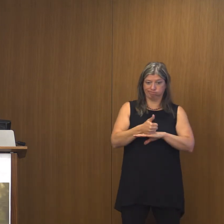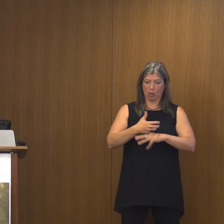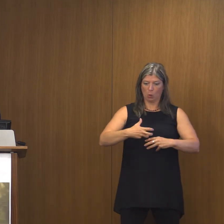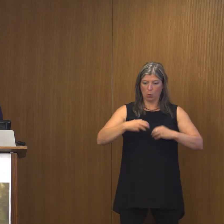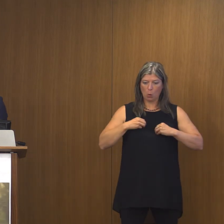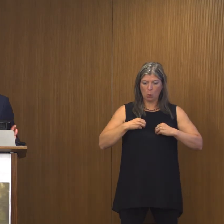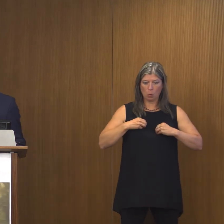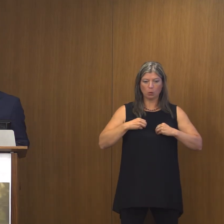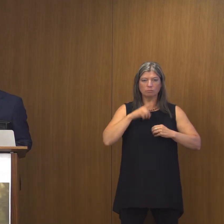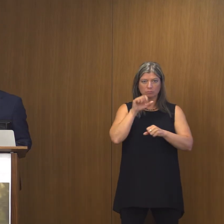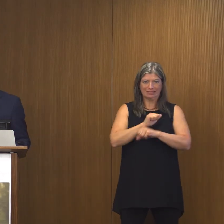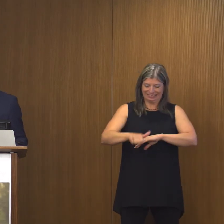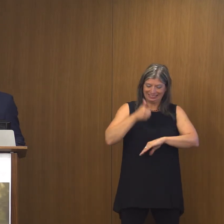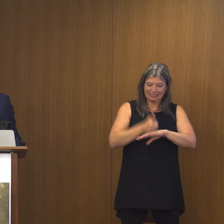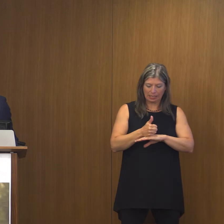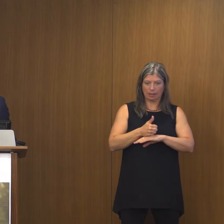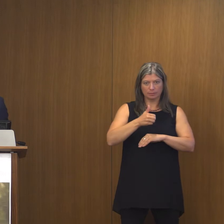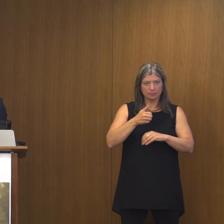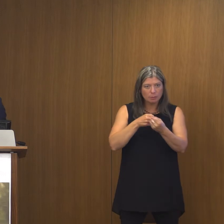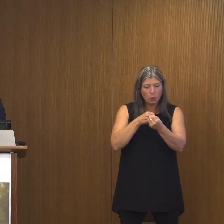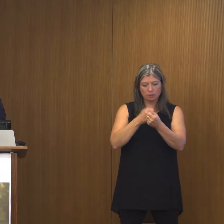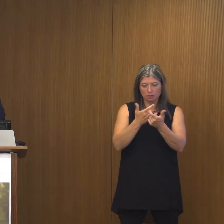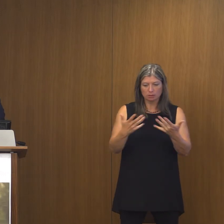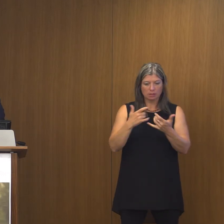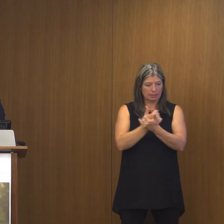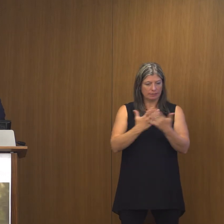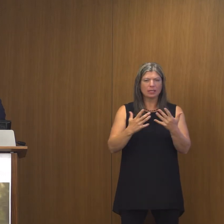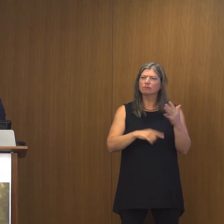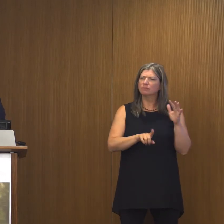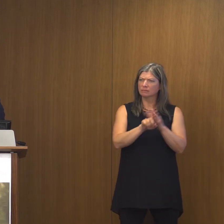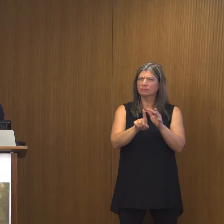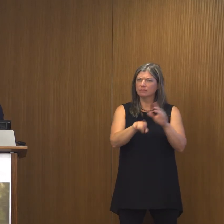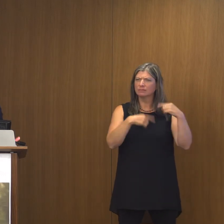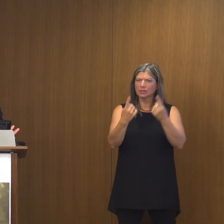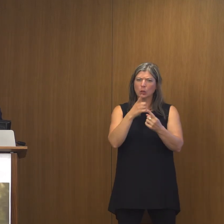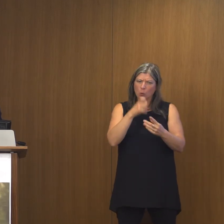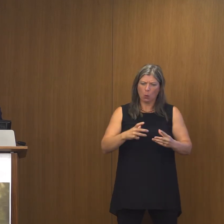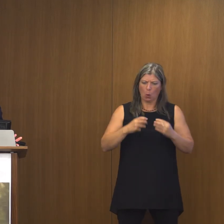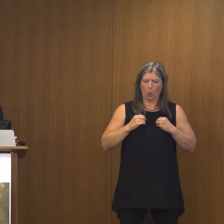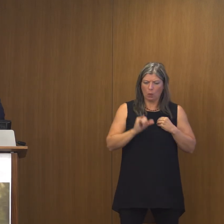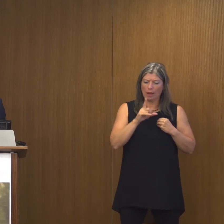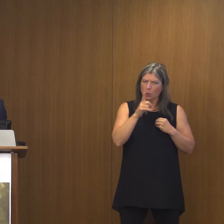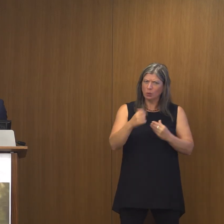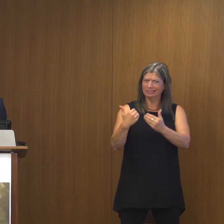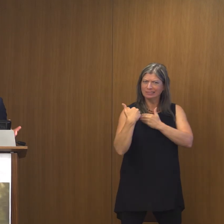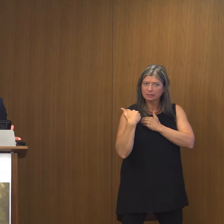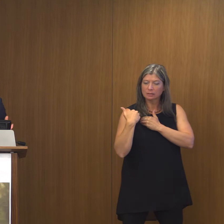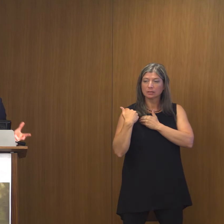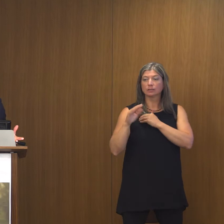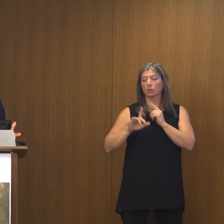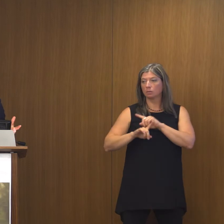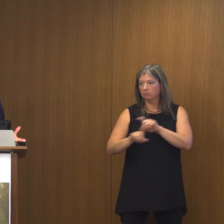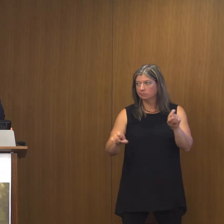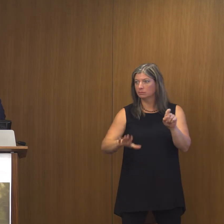with disabilities. So this is a topic that has come up within this conference a few times already. So again, we asked organizations and parents what